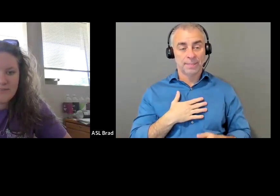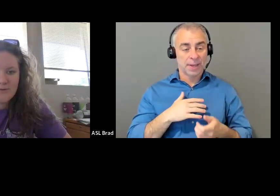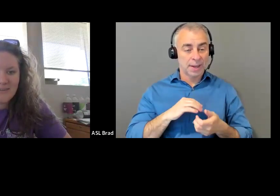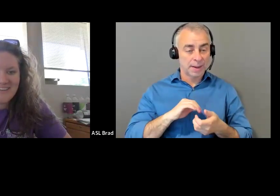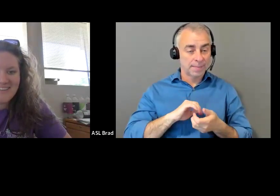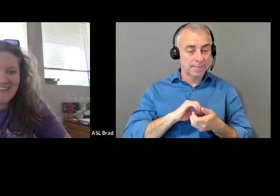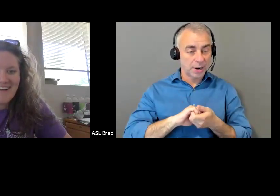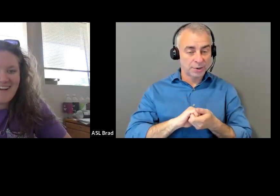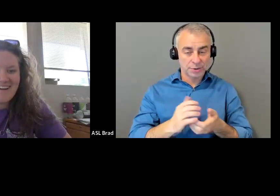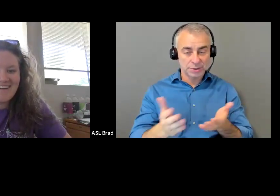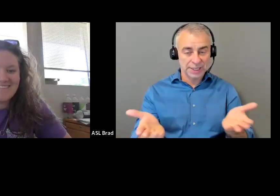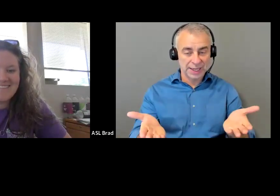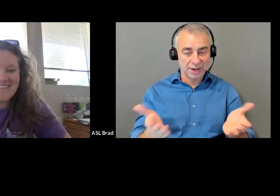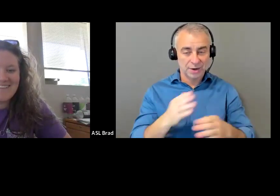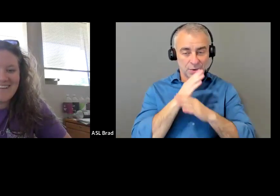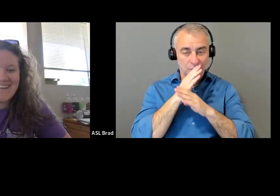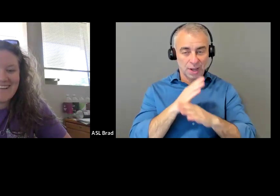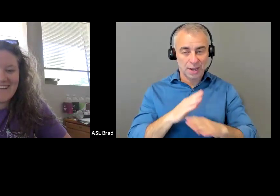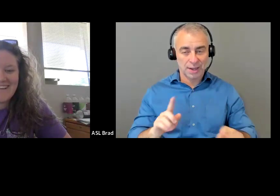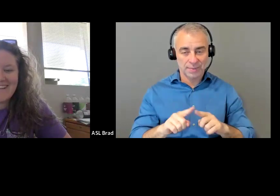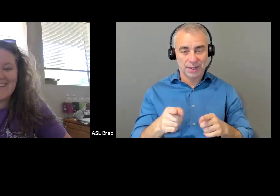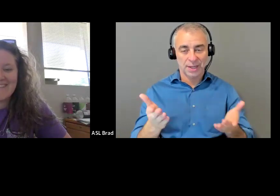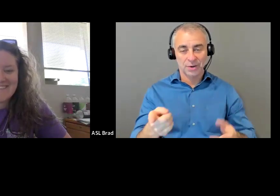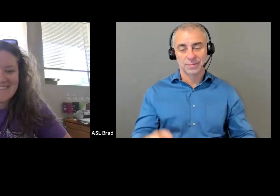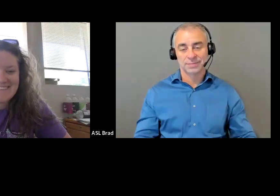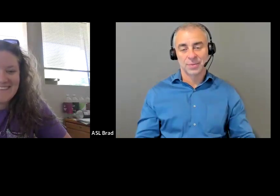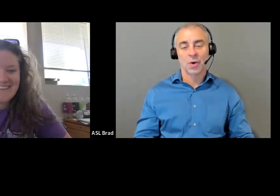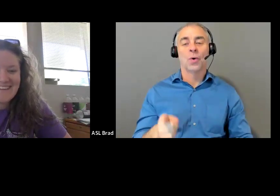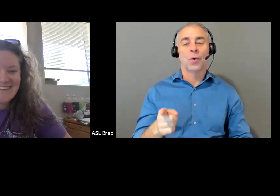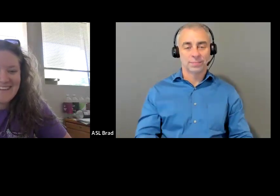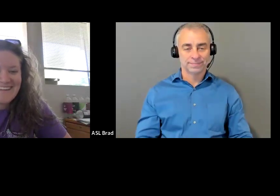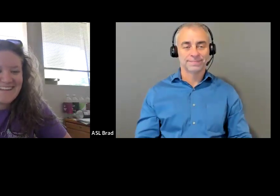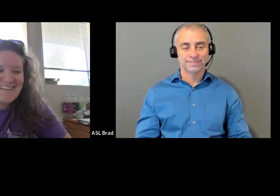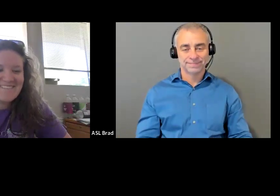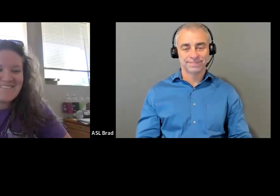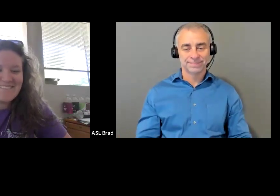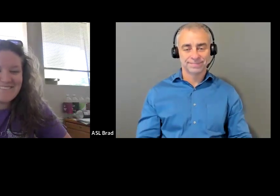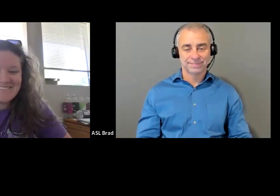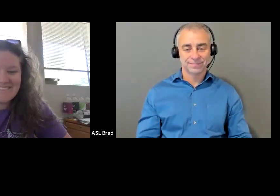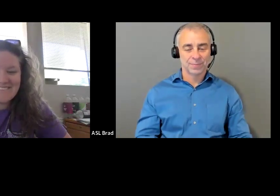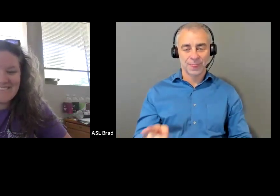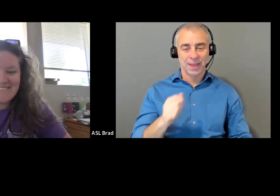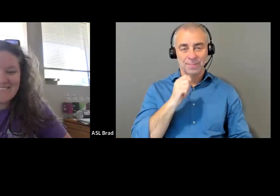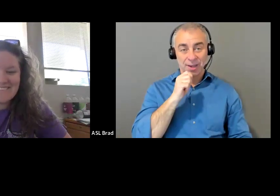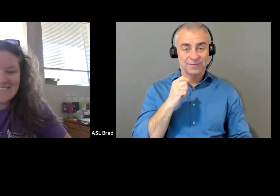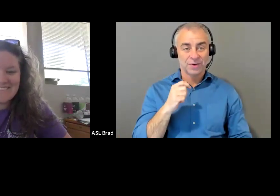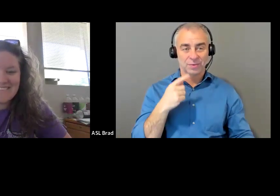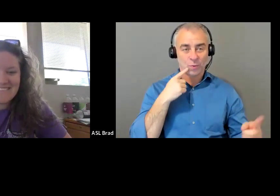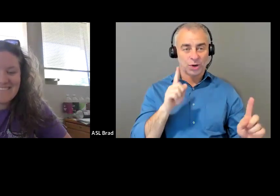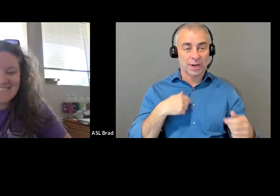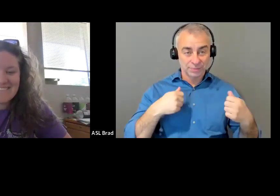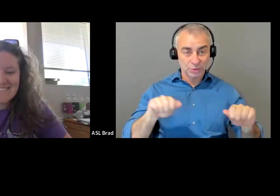but surely. Trying to talk. There she is. I got my microphone working. I've been trying to talk.